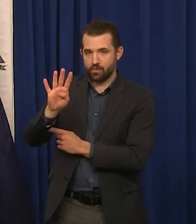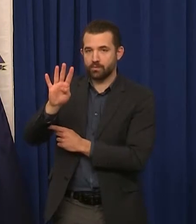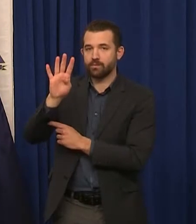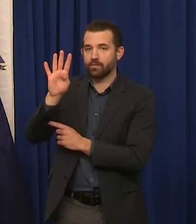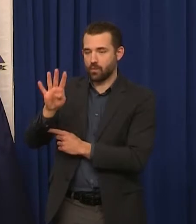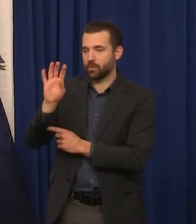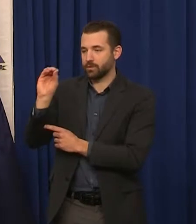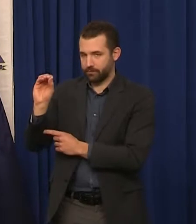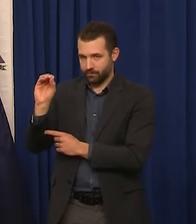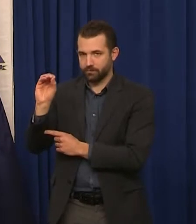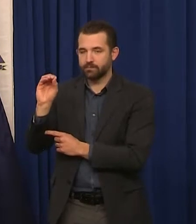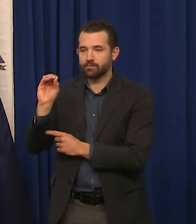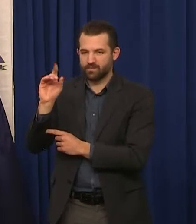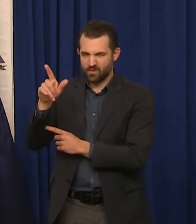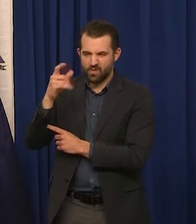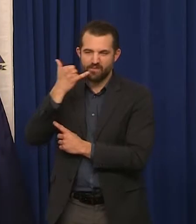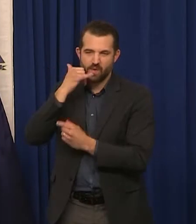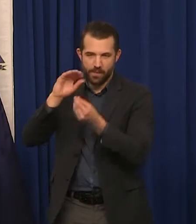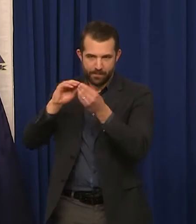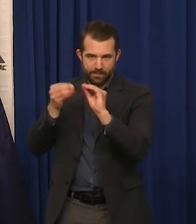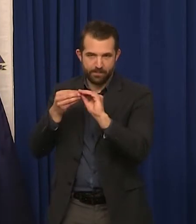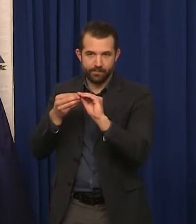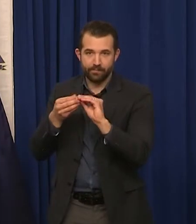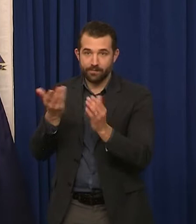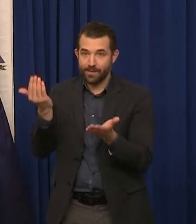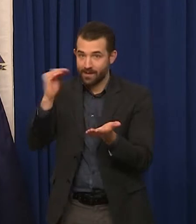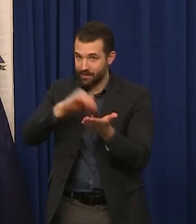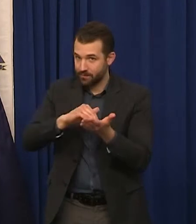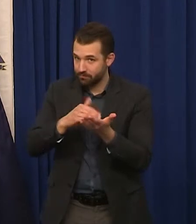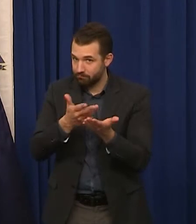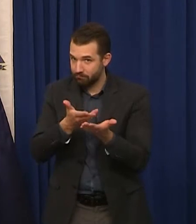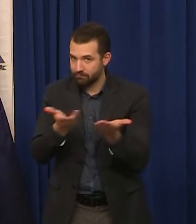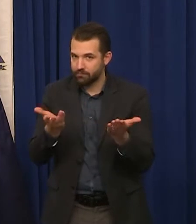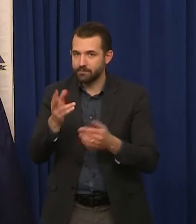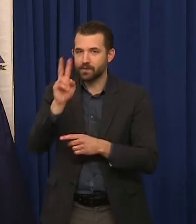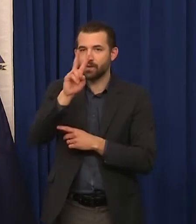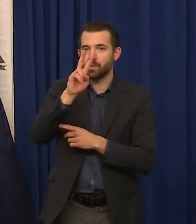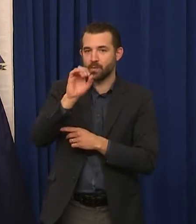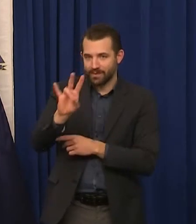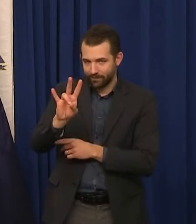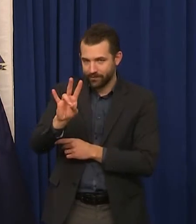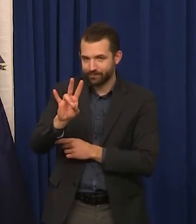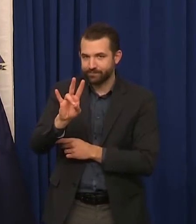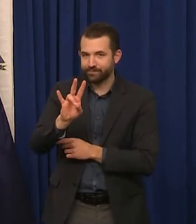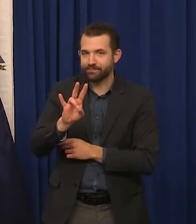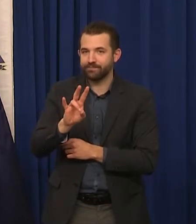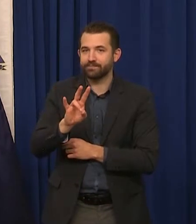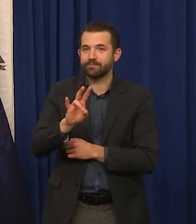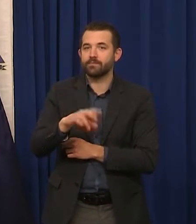866-367-4440. Those numbers again are